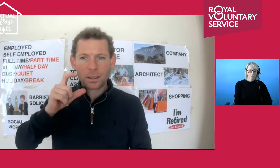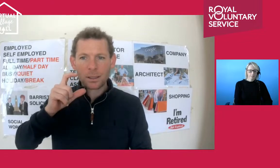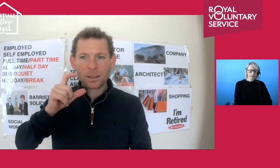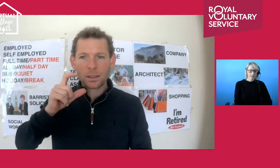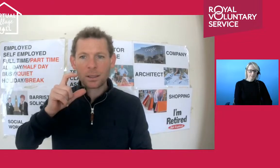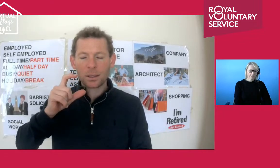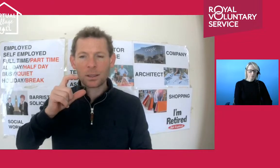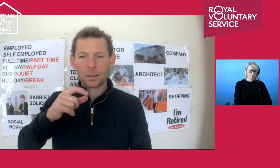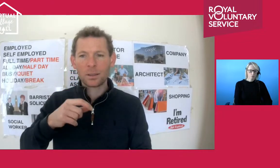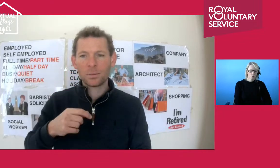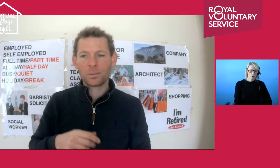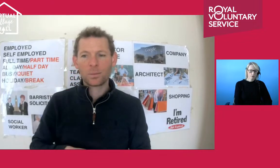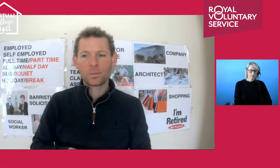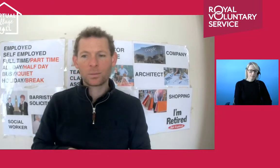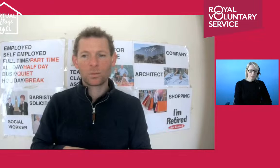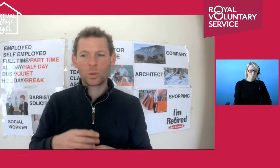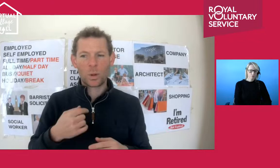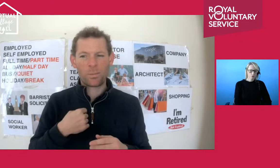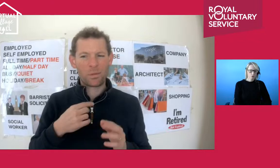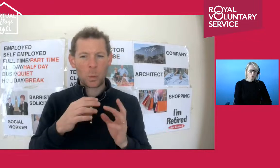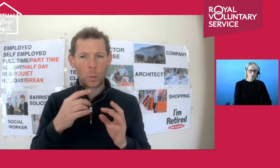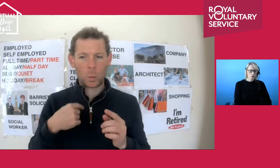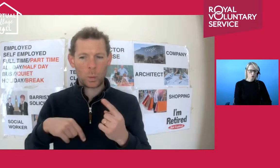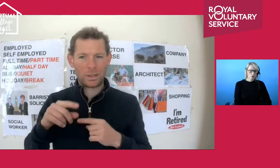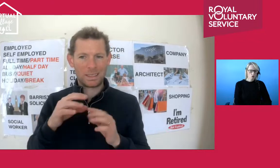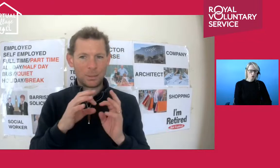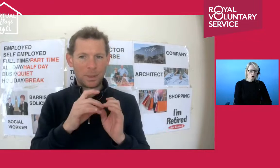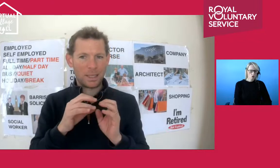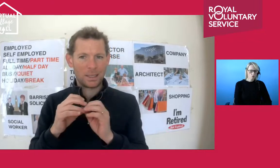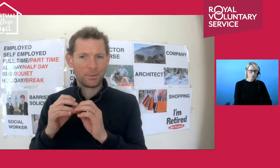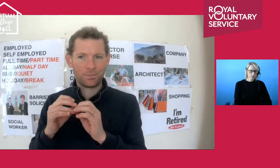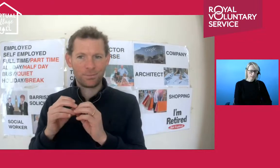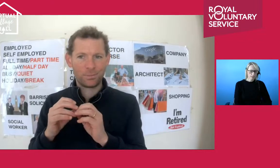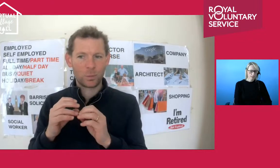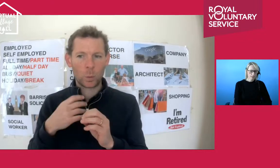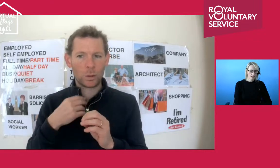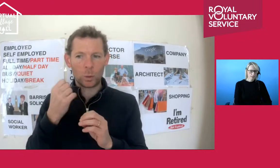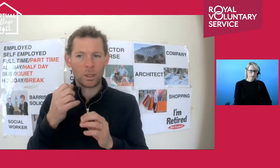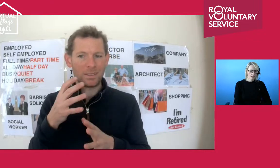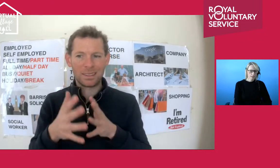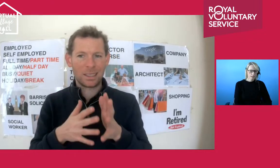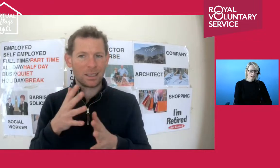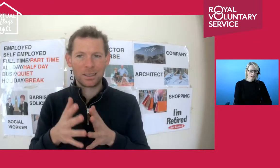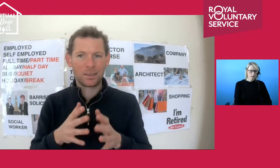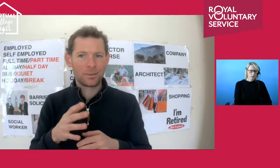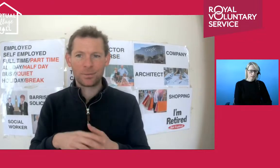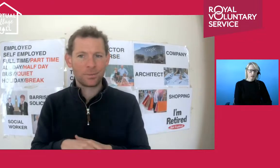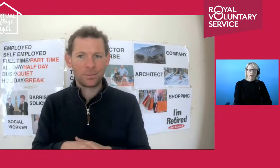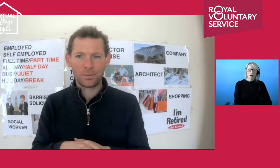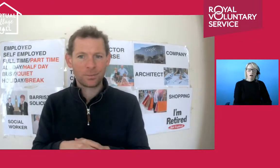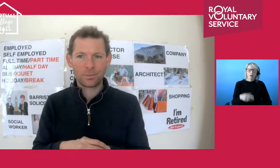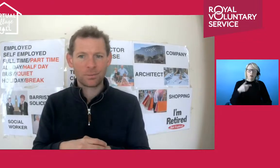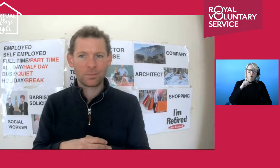So someone is asking for the sign for coffee.